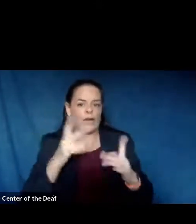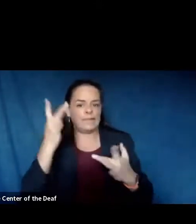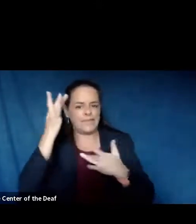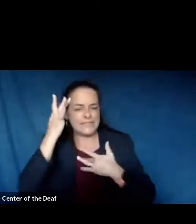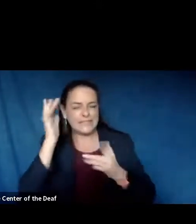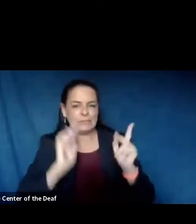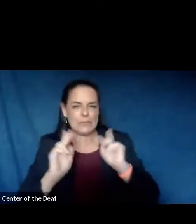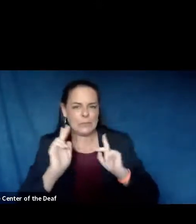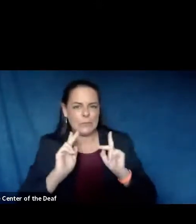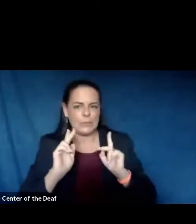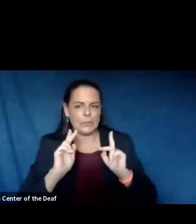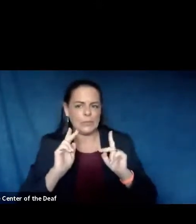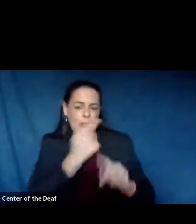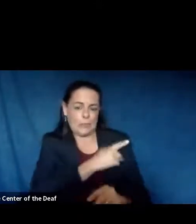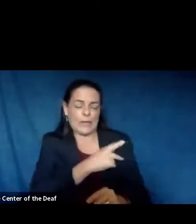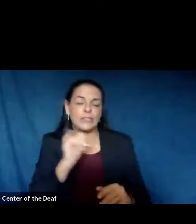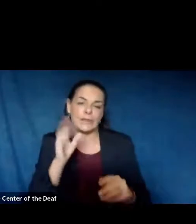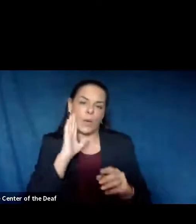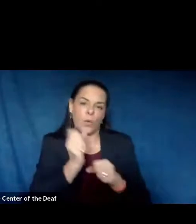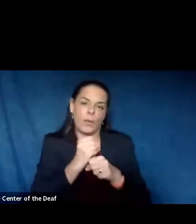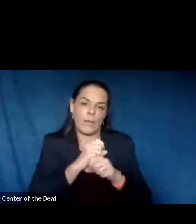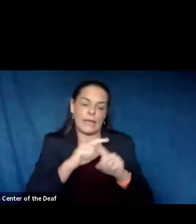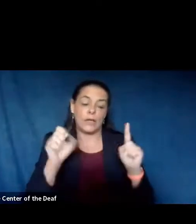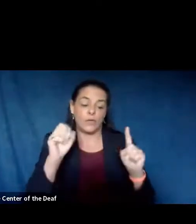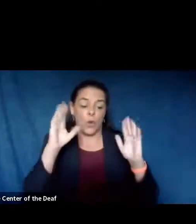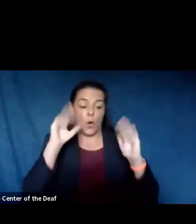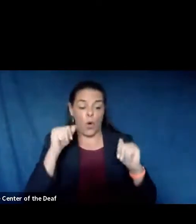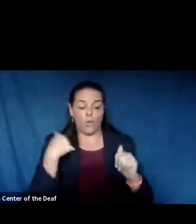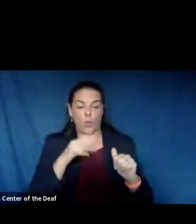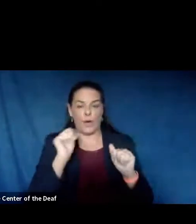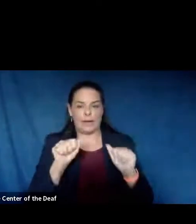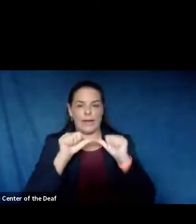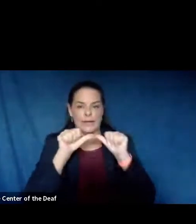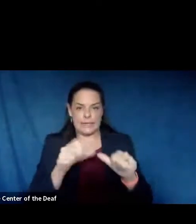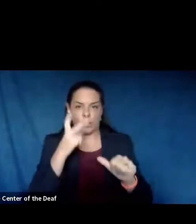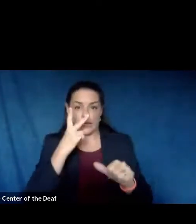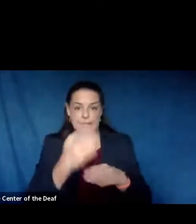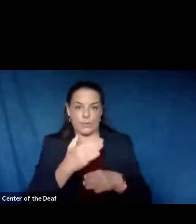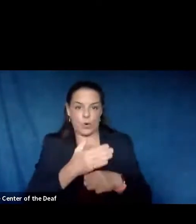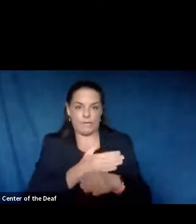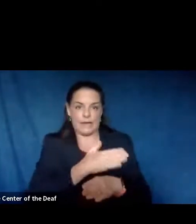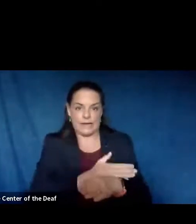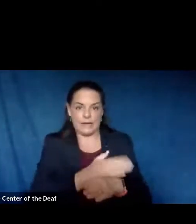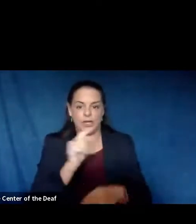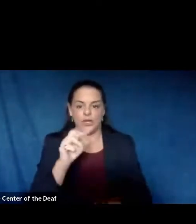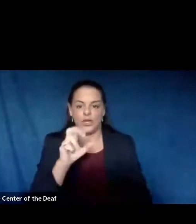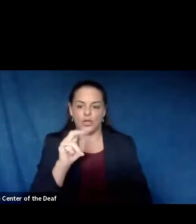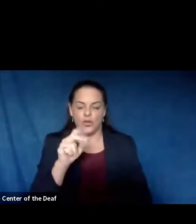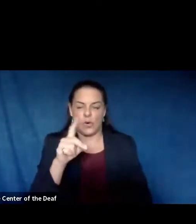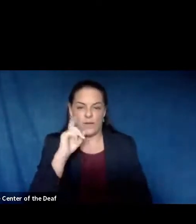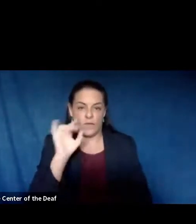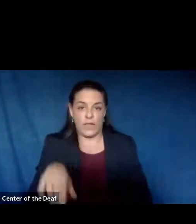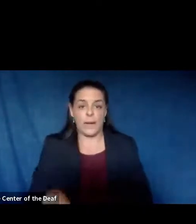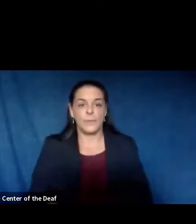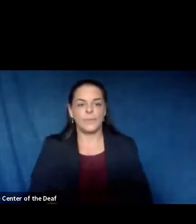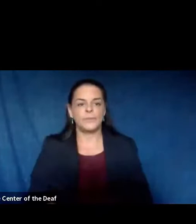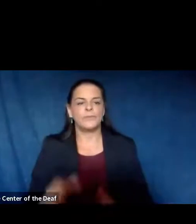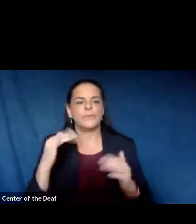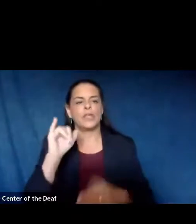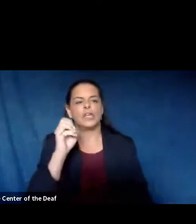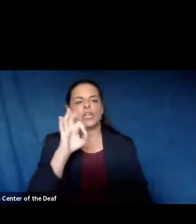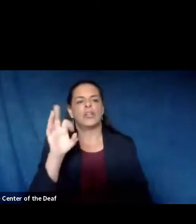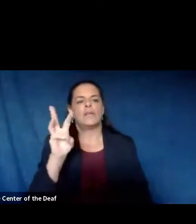patients will make a difference. And so hopefully we continue to see an improving trend on this. From Jeff